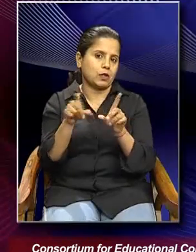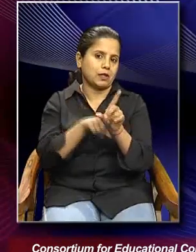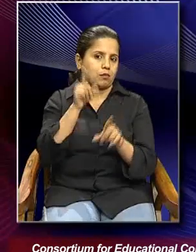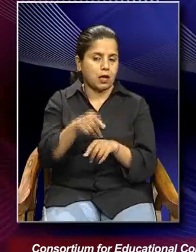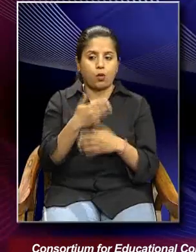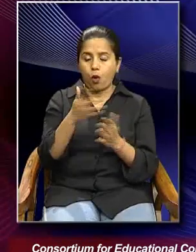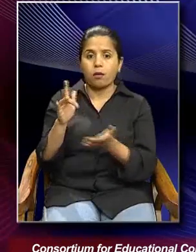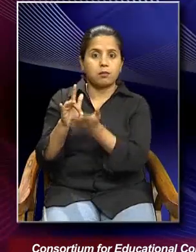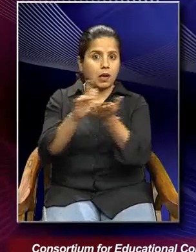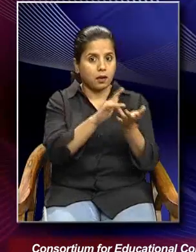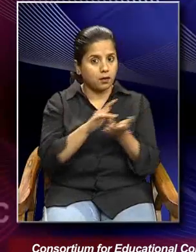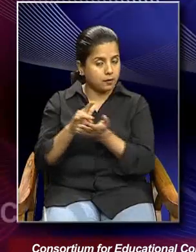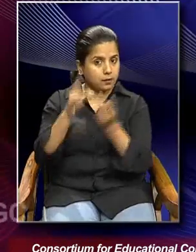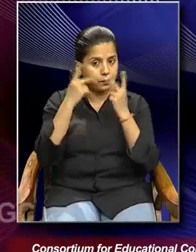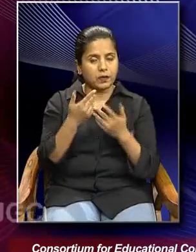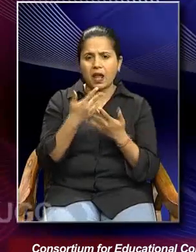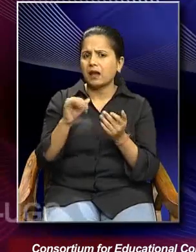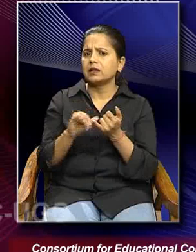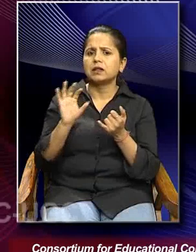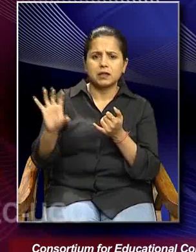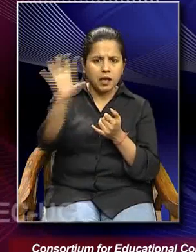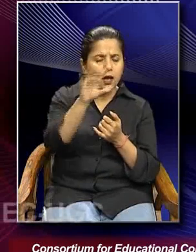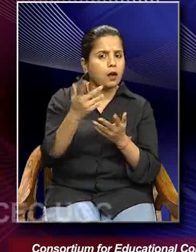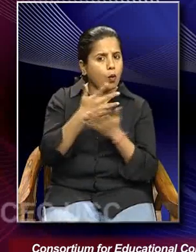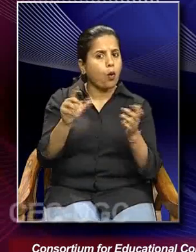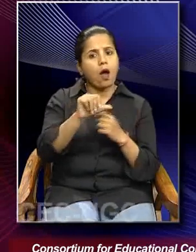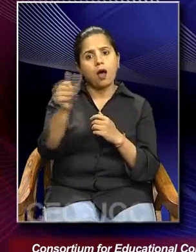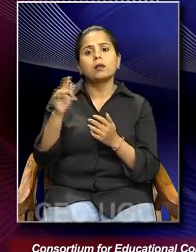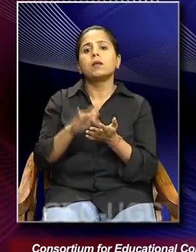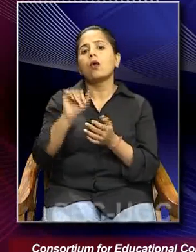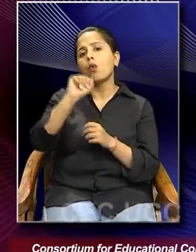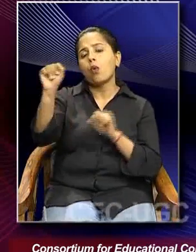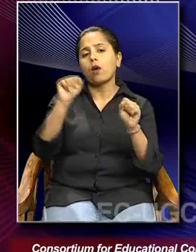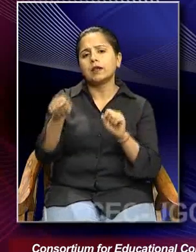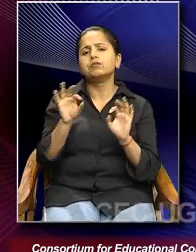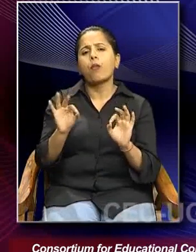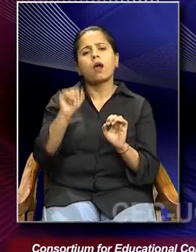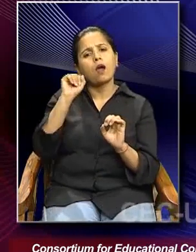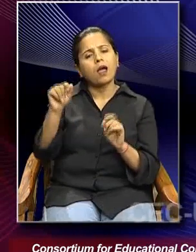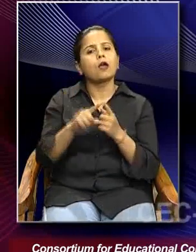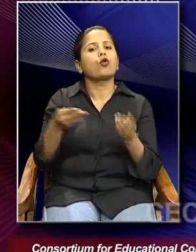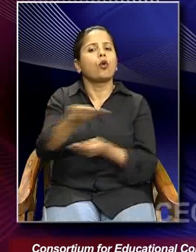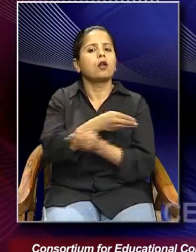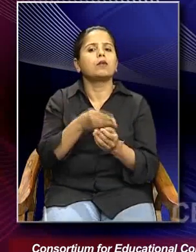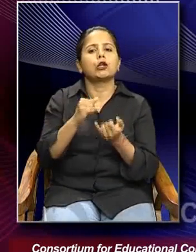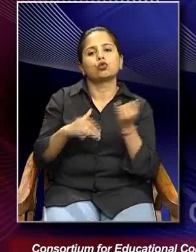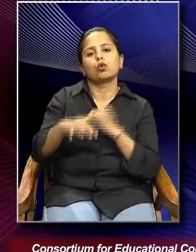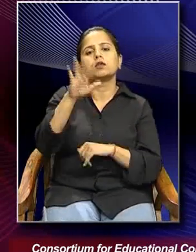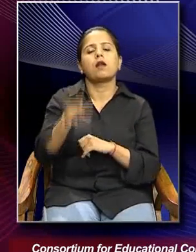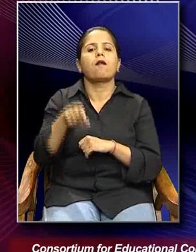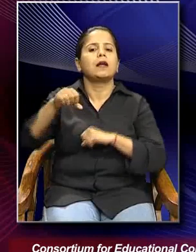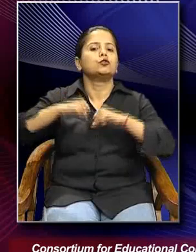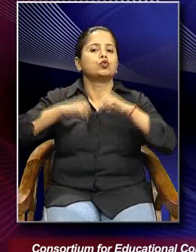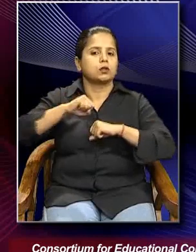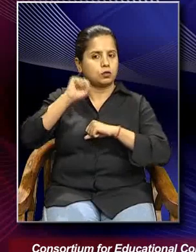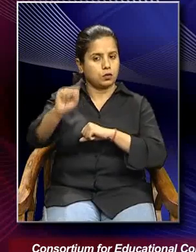every region, every state, every nation has a specific economic and social structures which